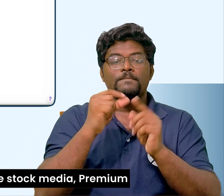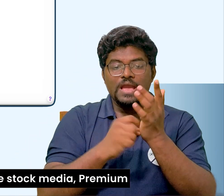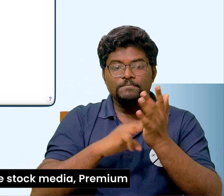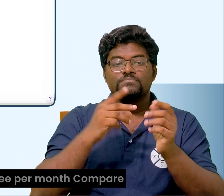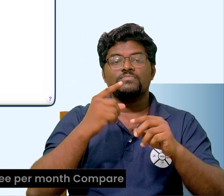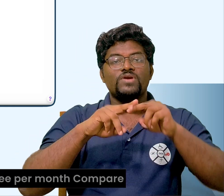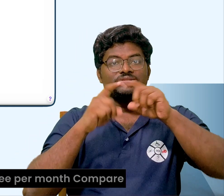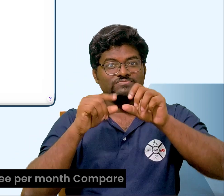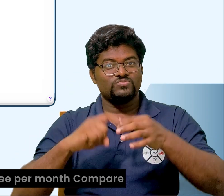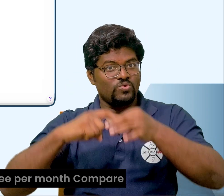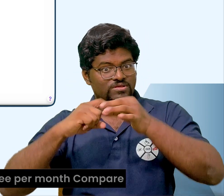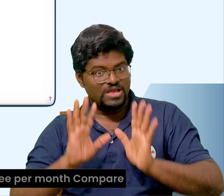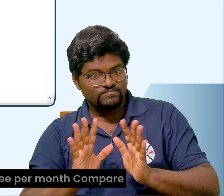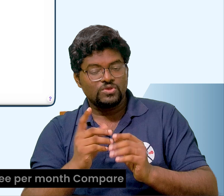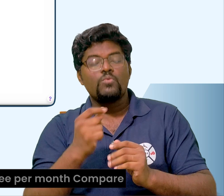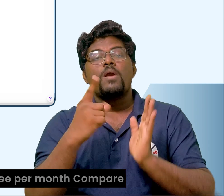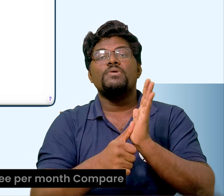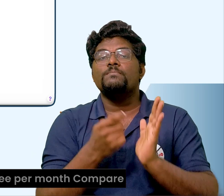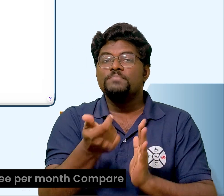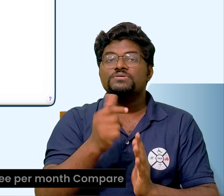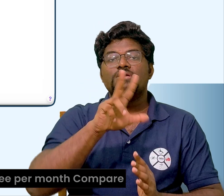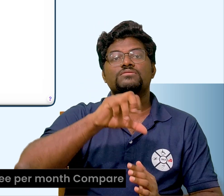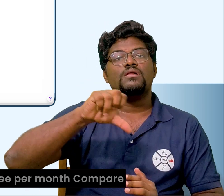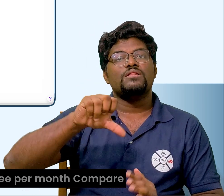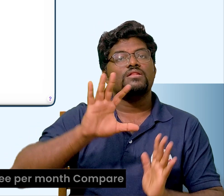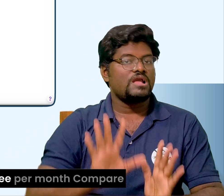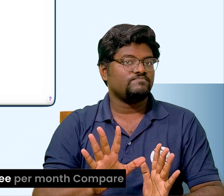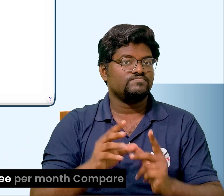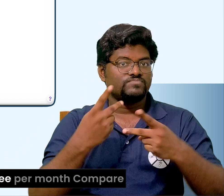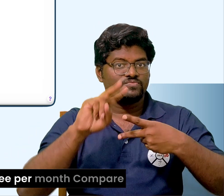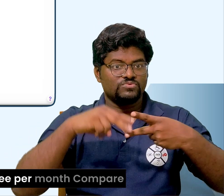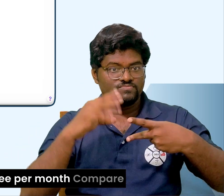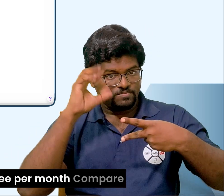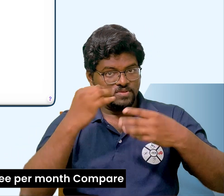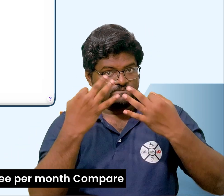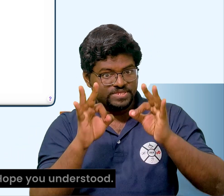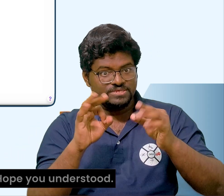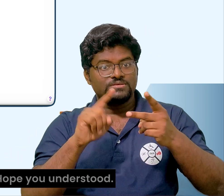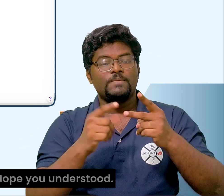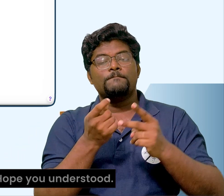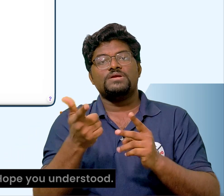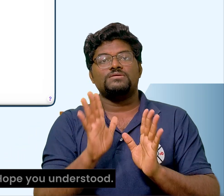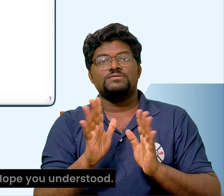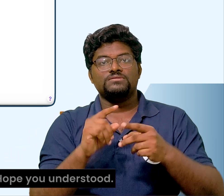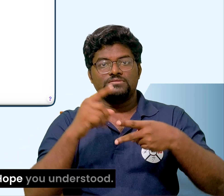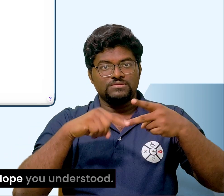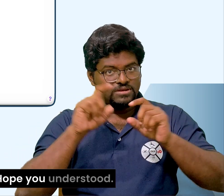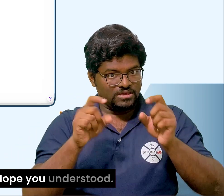premium filters. Price: 899 rupee per month. Compare free versus premium. Hope you